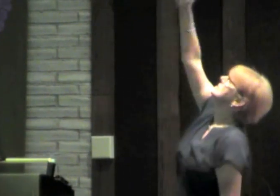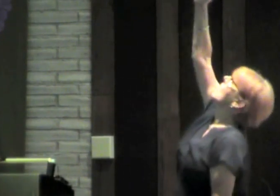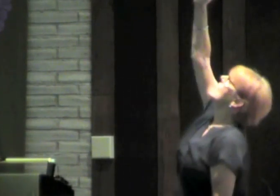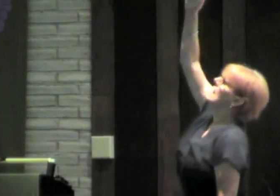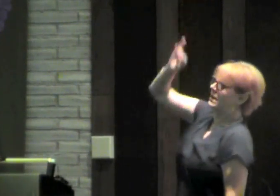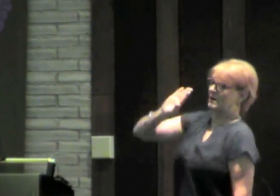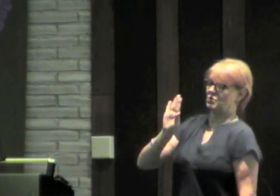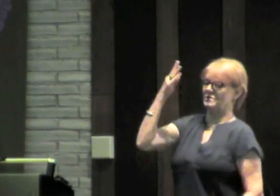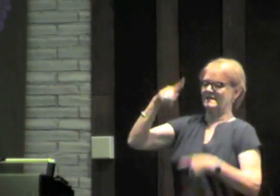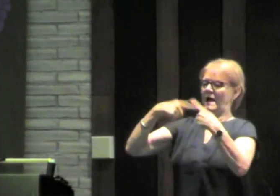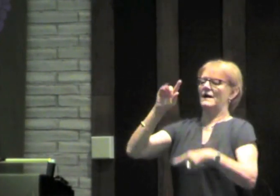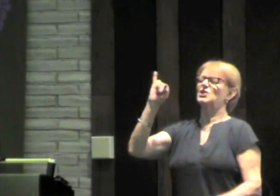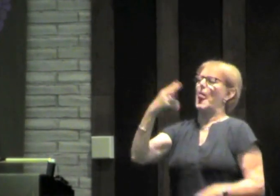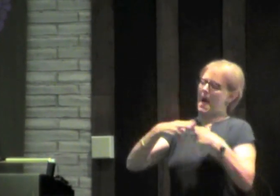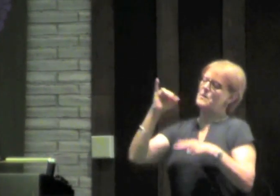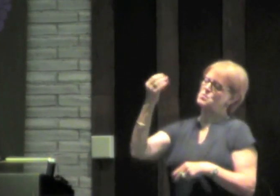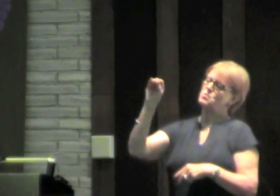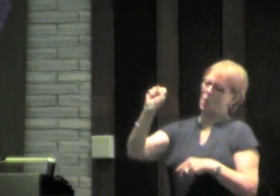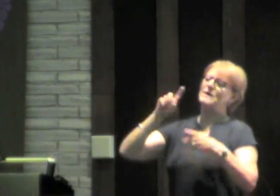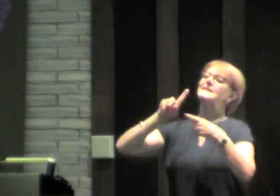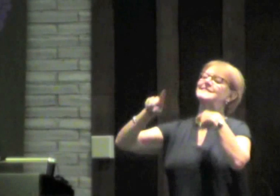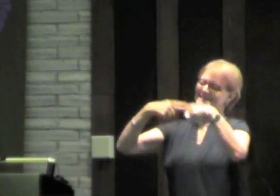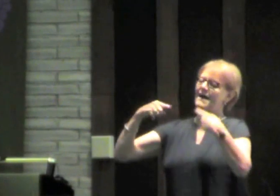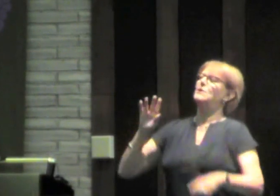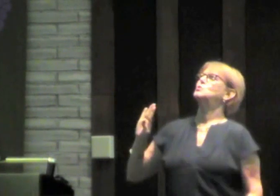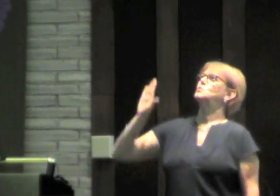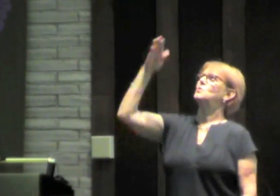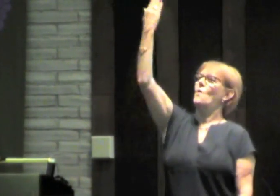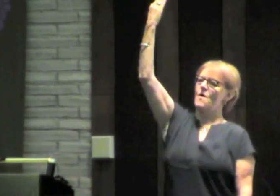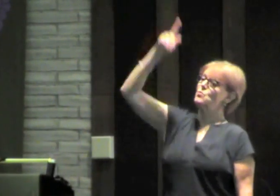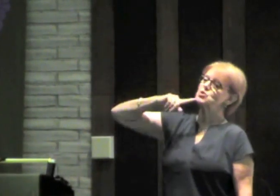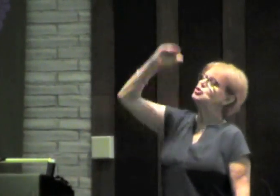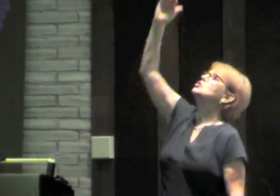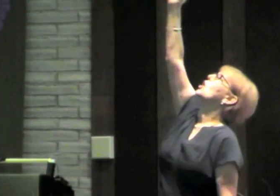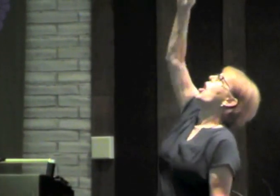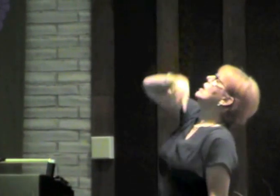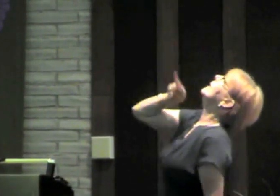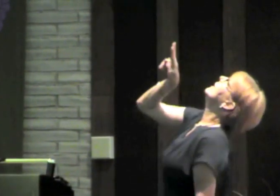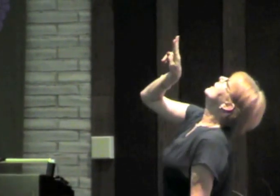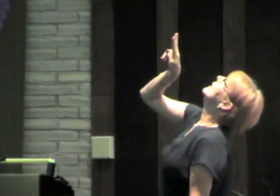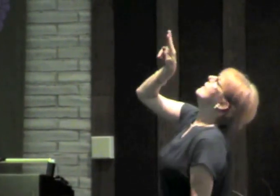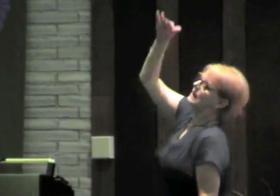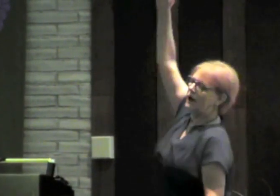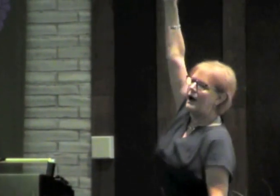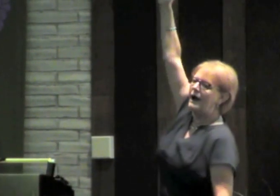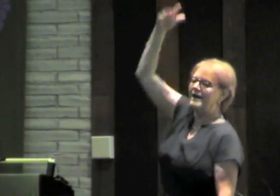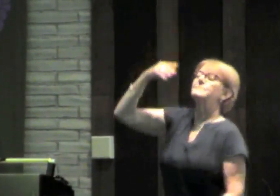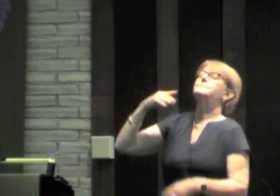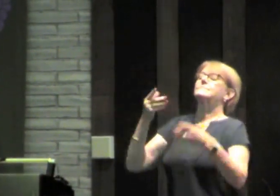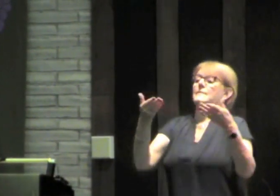the other place, in the other countries. This was a guy, his sign was Joe. He was really tall. I mean, I was straining my